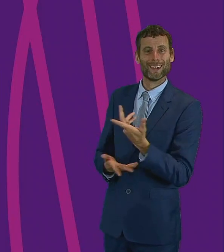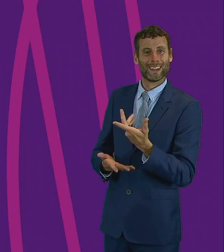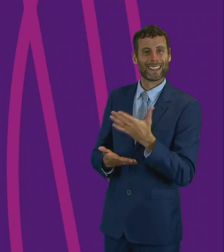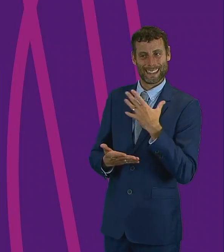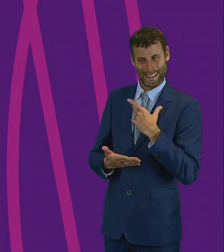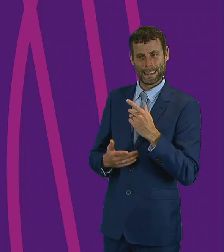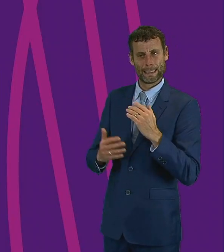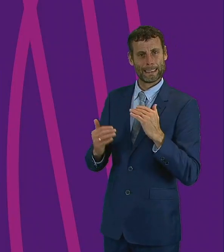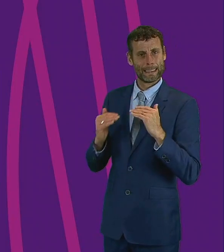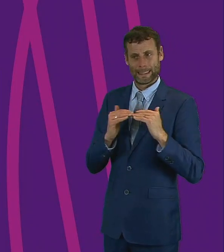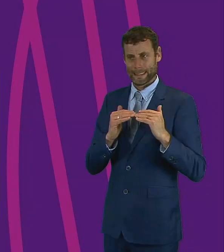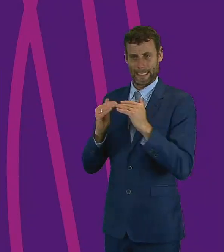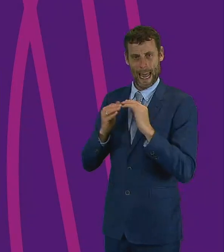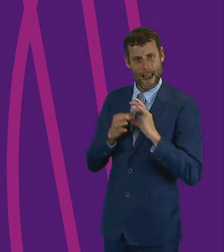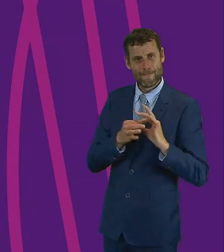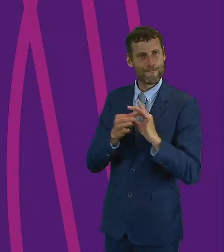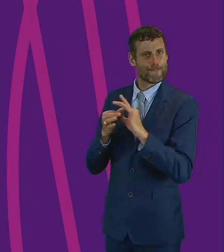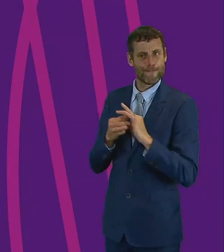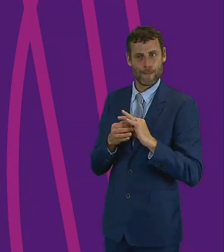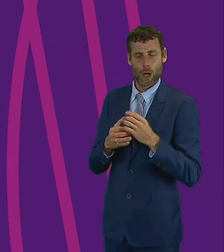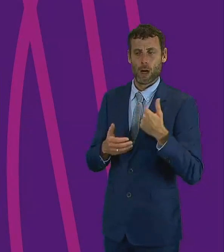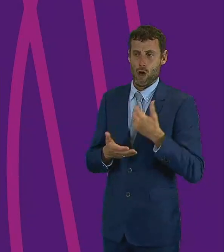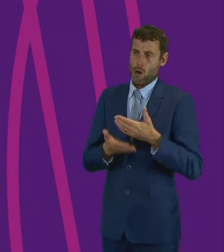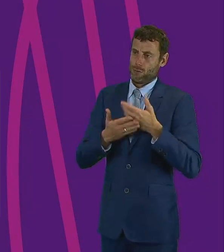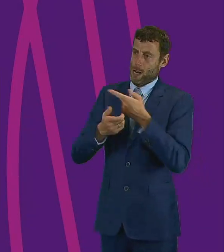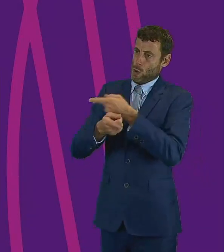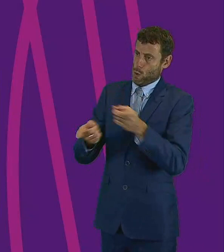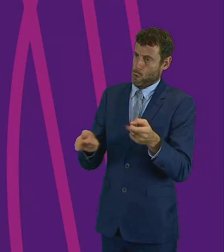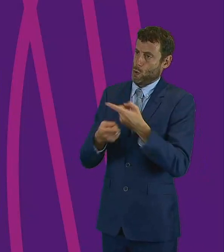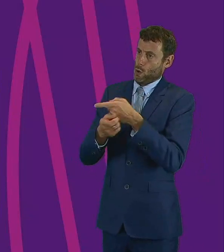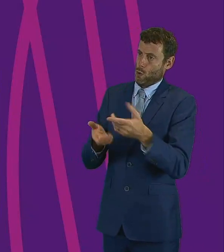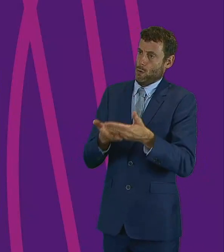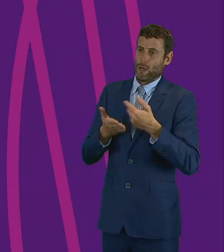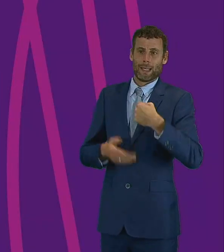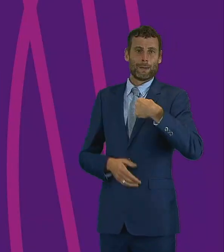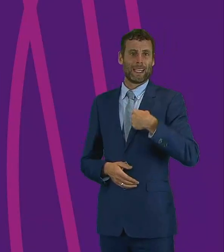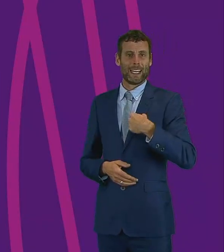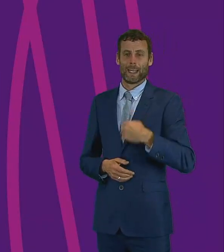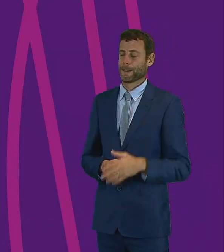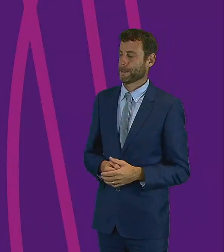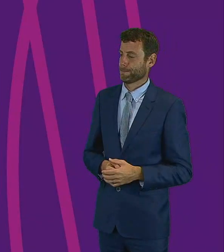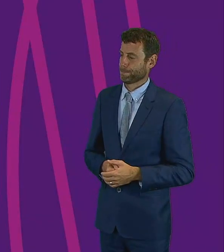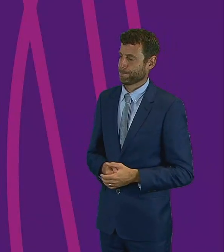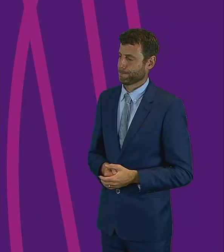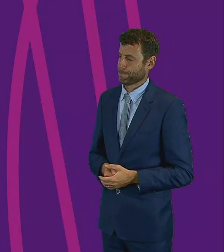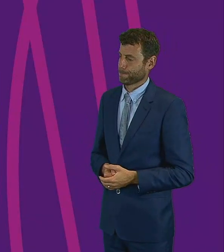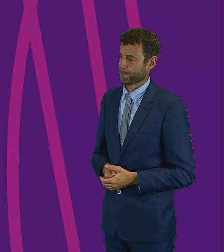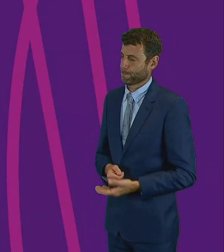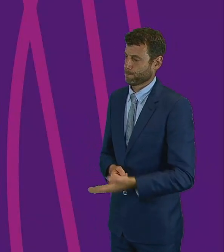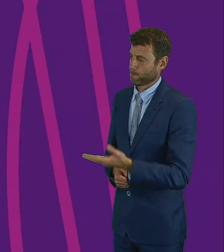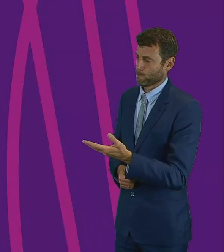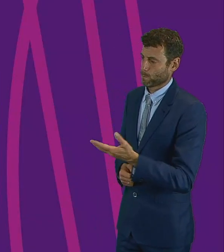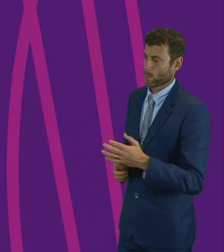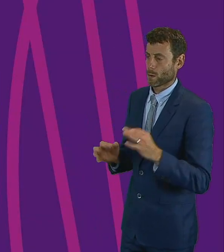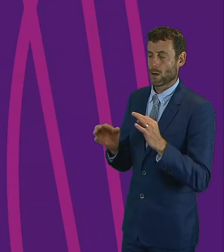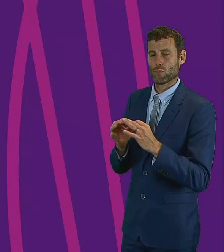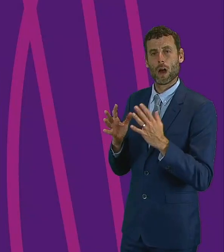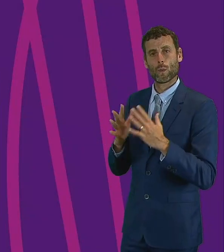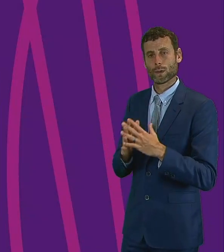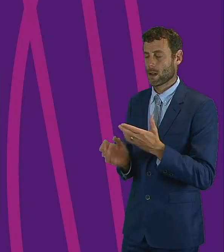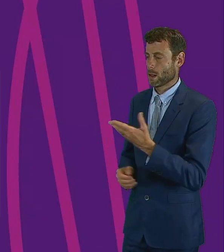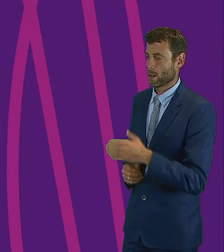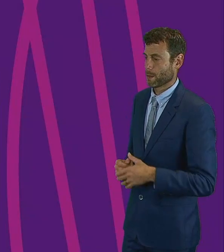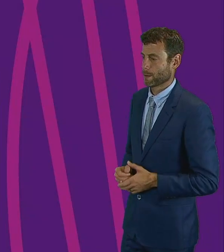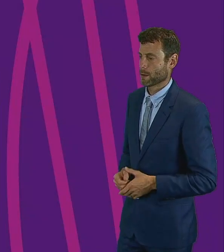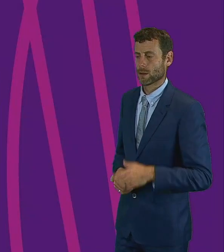get us through this crisis. Question number 6, Brian Whittle. Thank you, Presiding Officer. To ask the First Minister